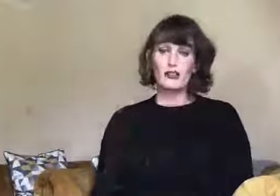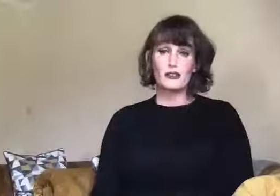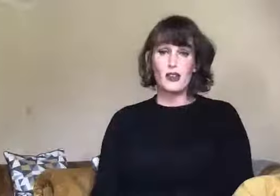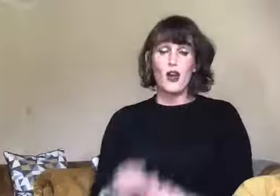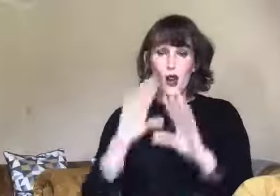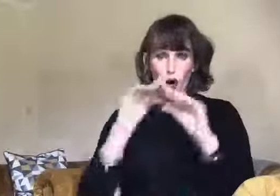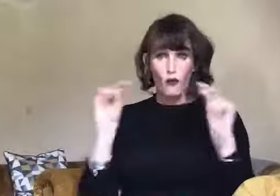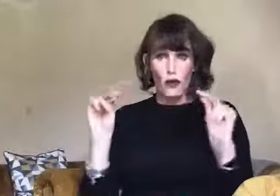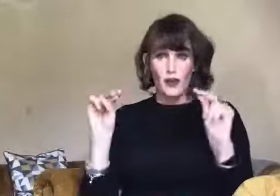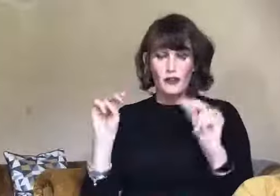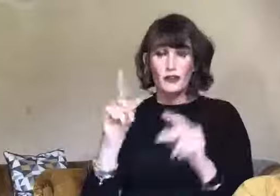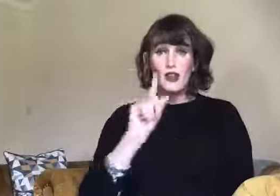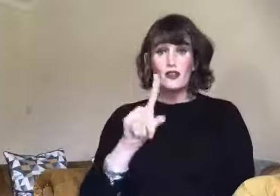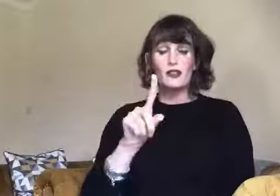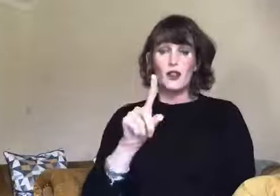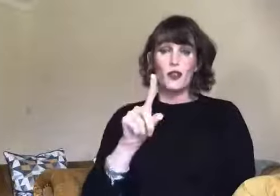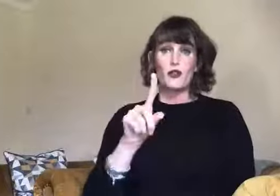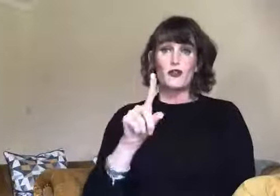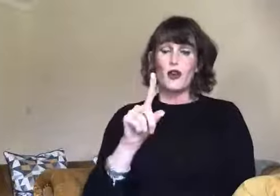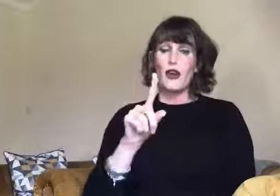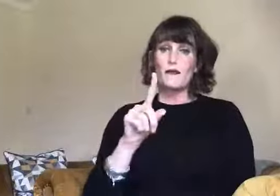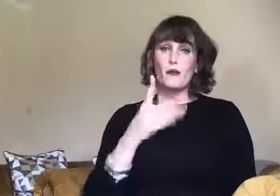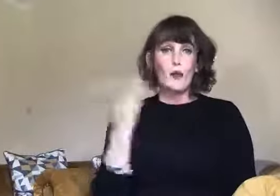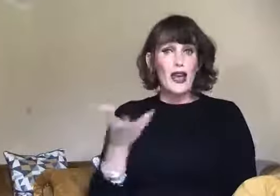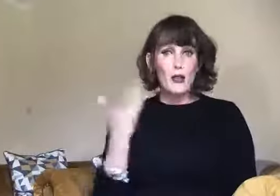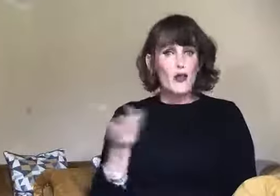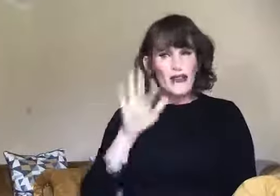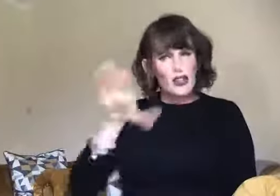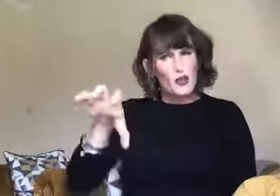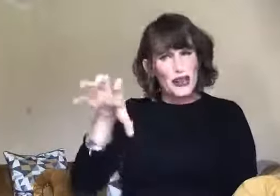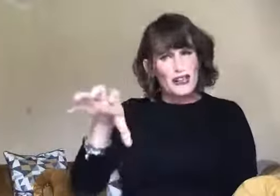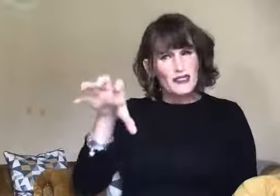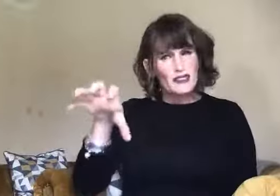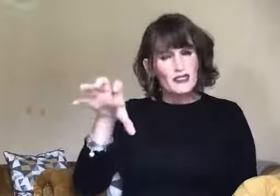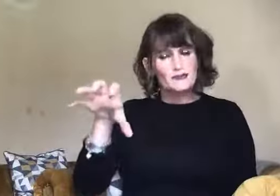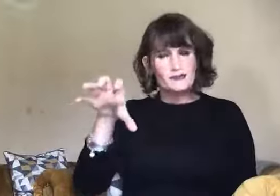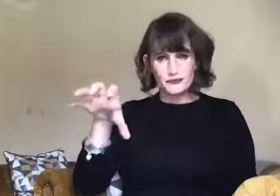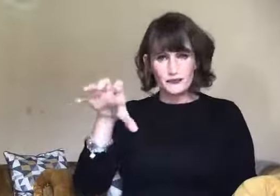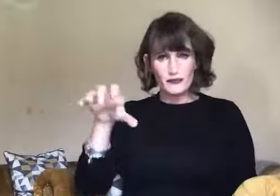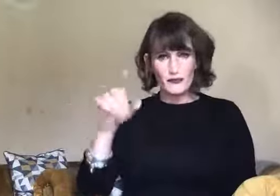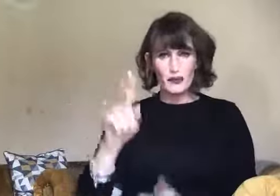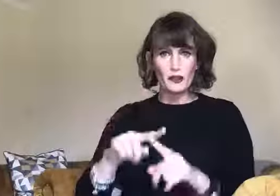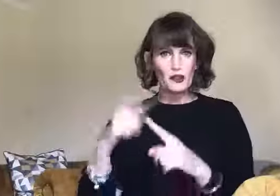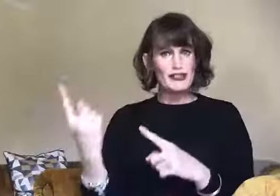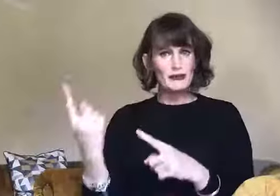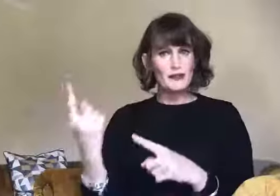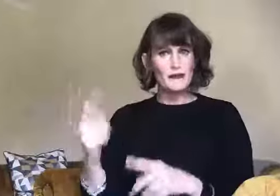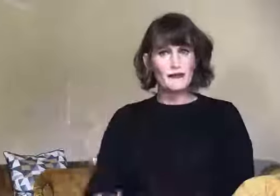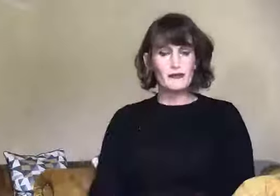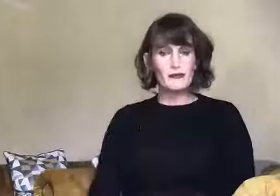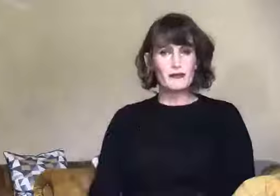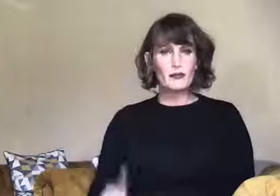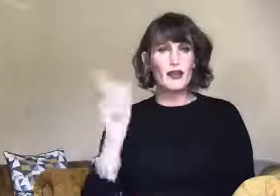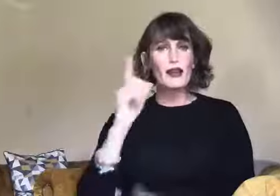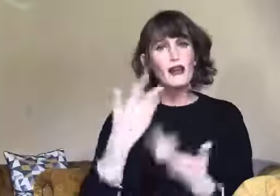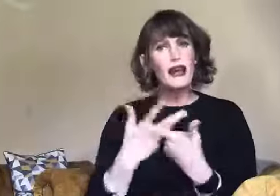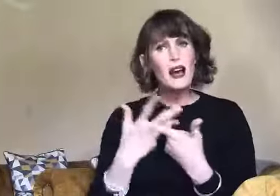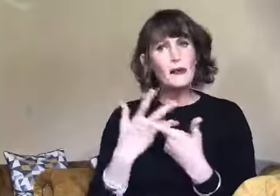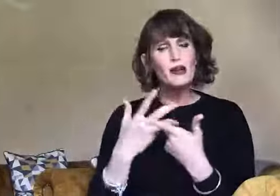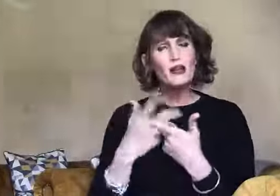interpretations of words. So, where are you based? For it to be different? I mean, I would like